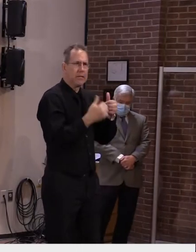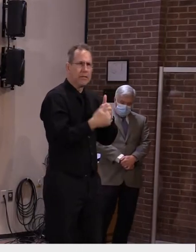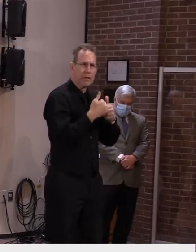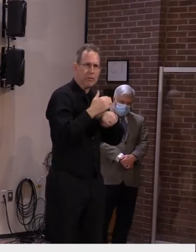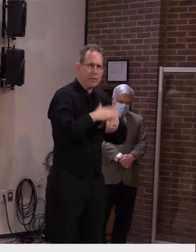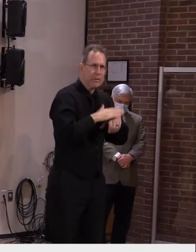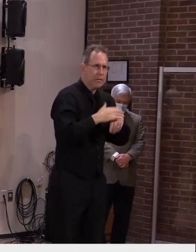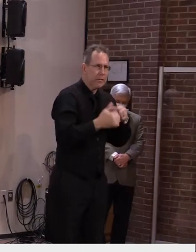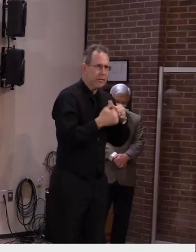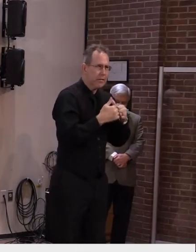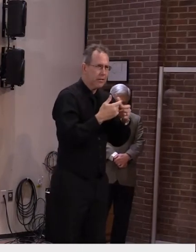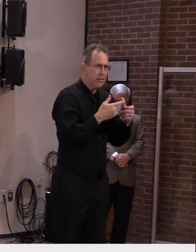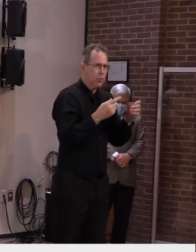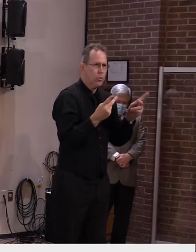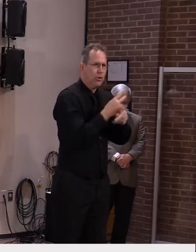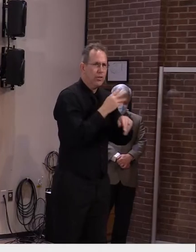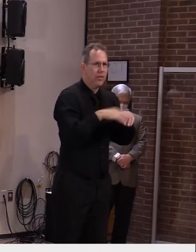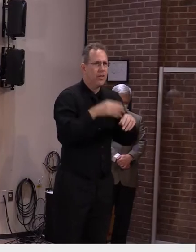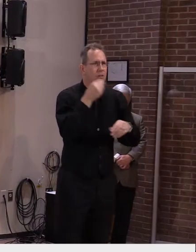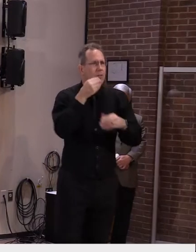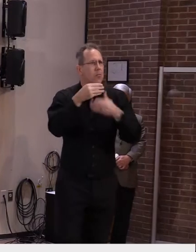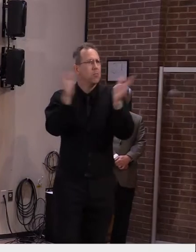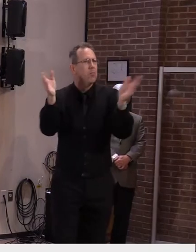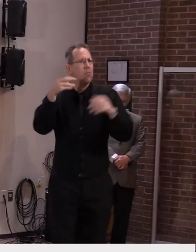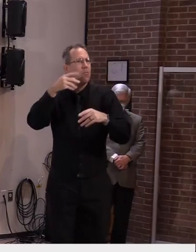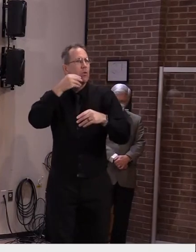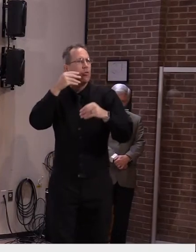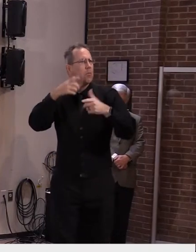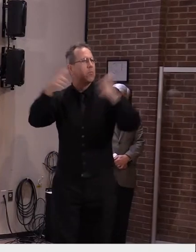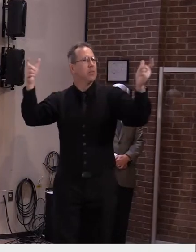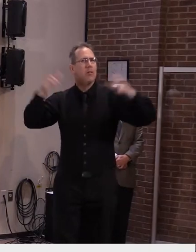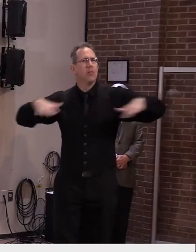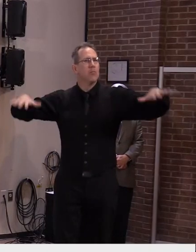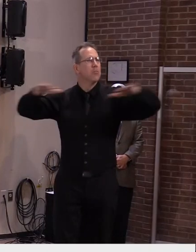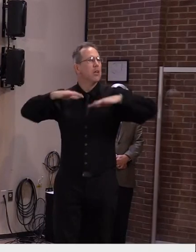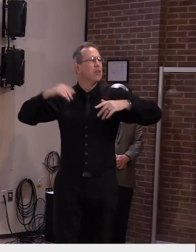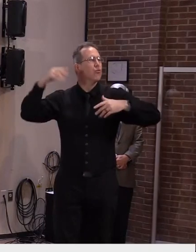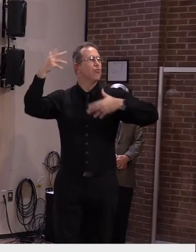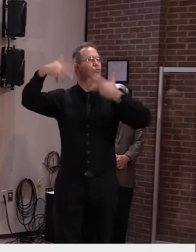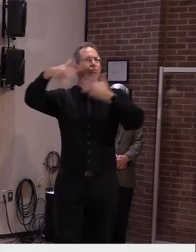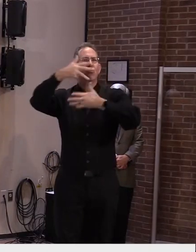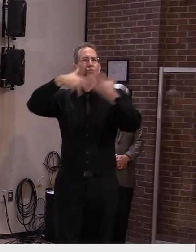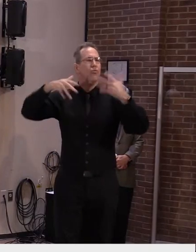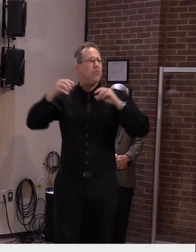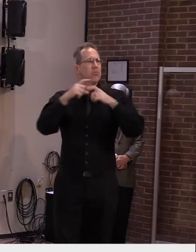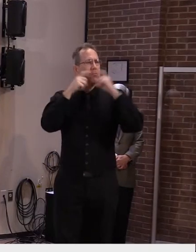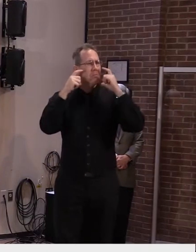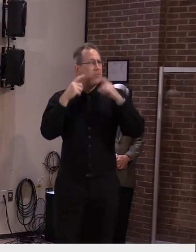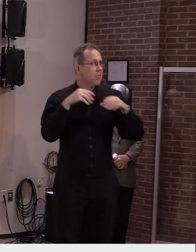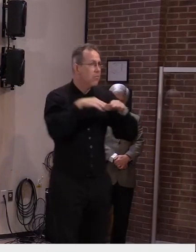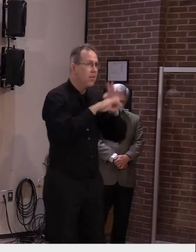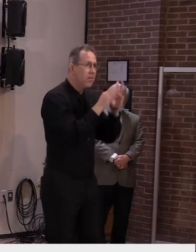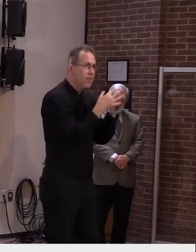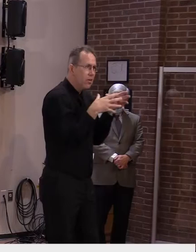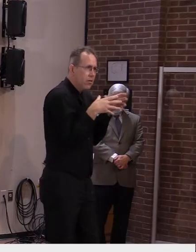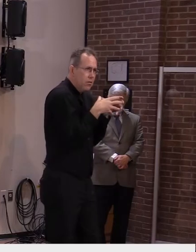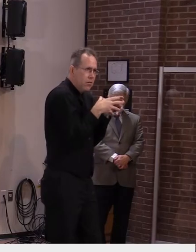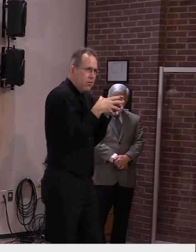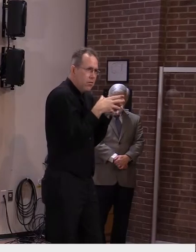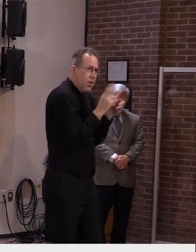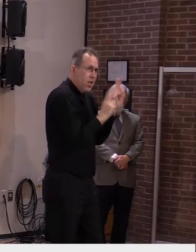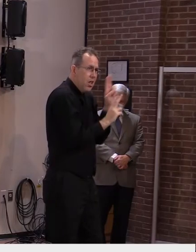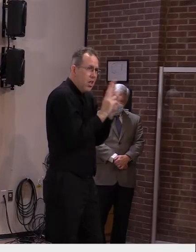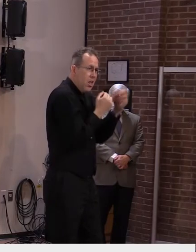supermarket, checking out in less than 5 minutes, and leaving the store. So I would like people to think about where they may not